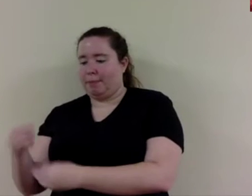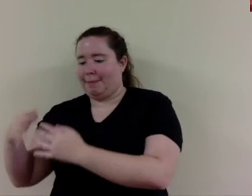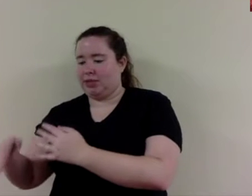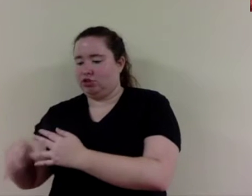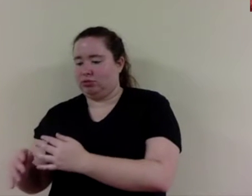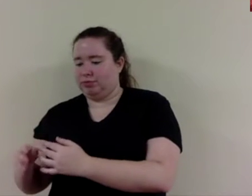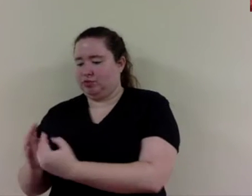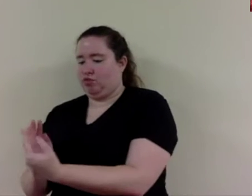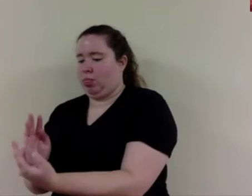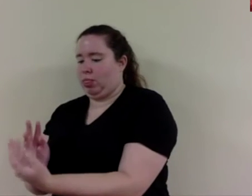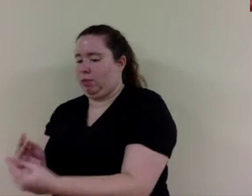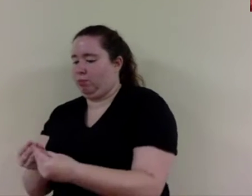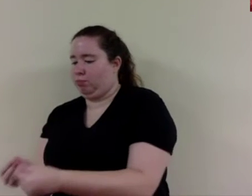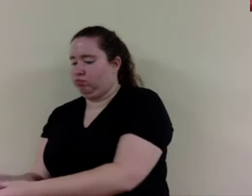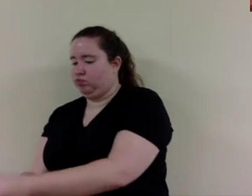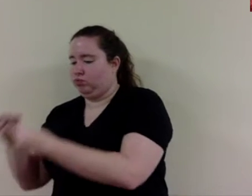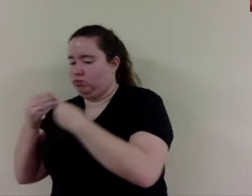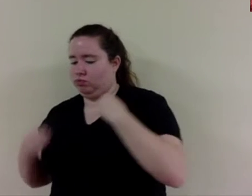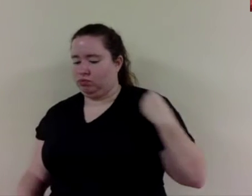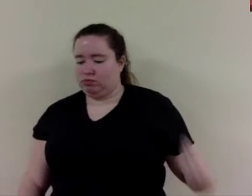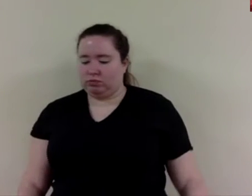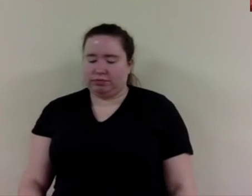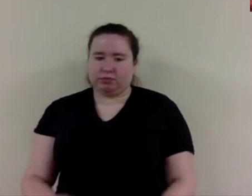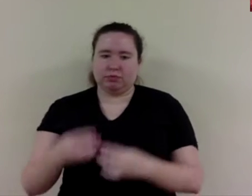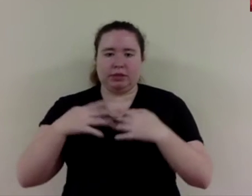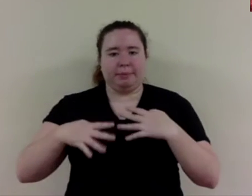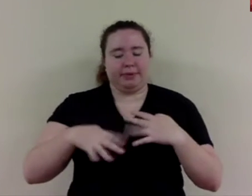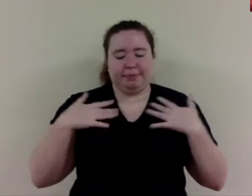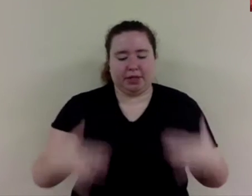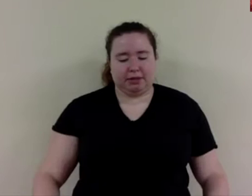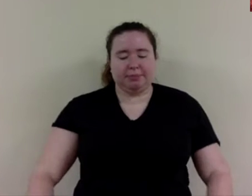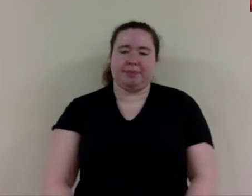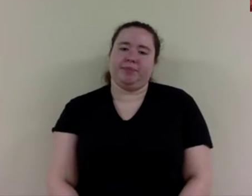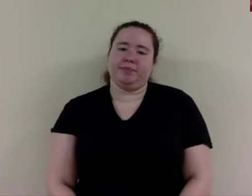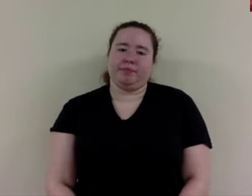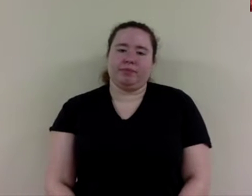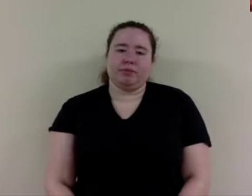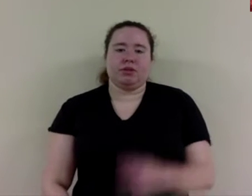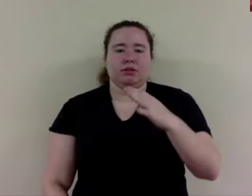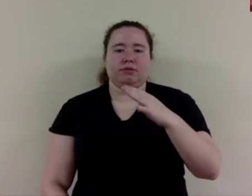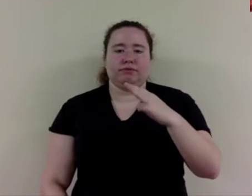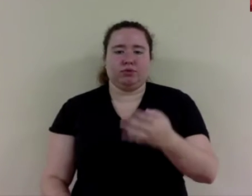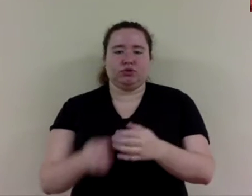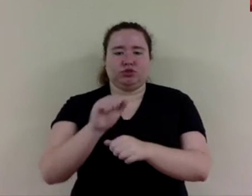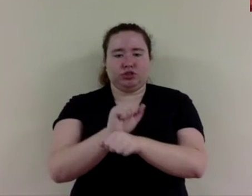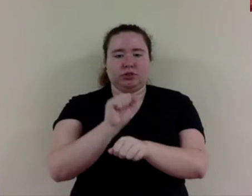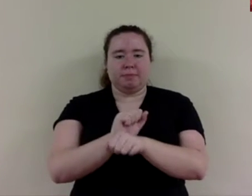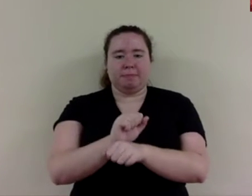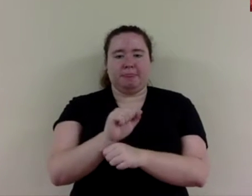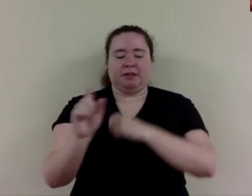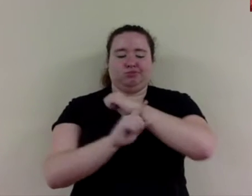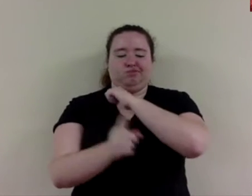and then they will be available for transport to every other organ system in your body. The fourth function is kind of the waste